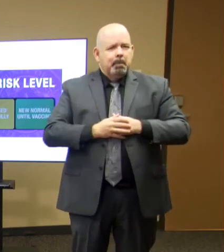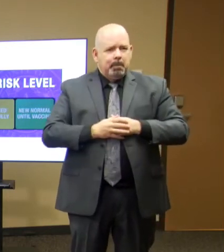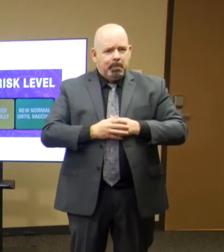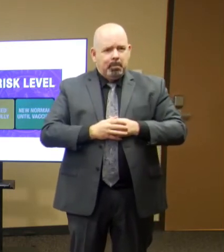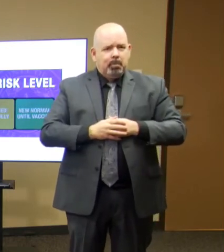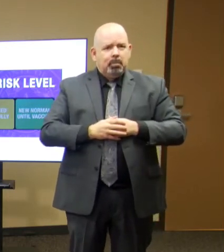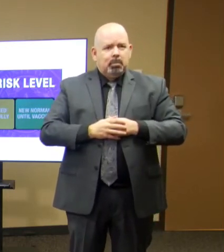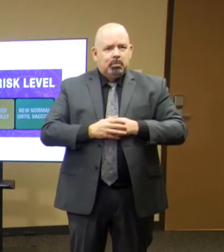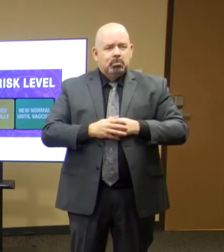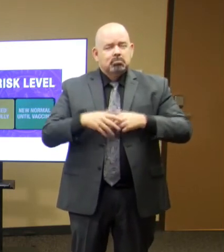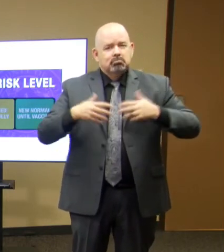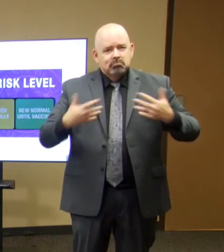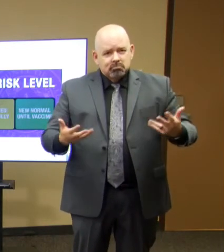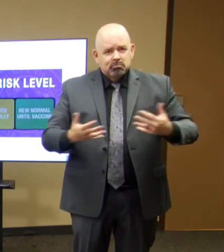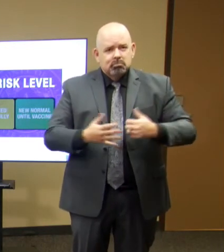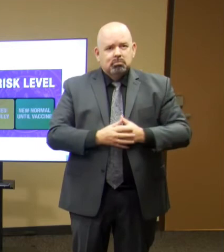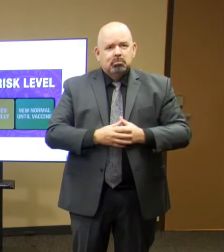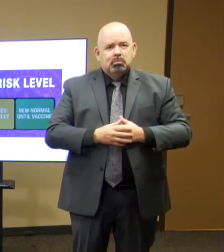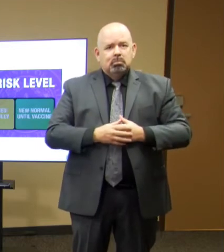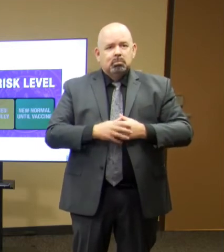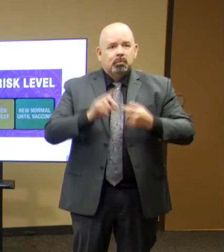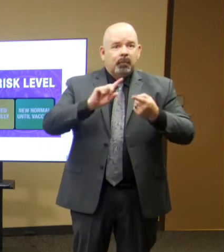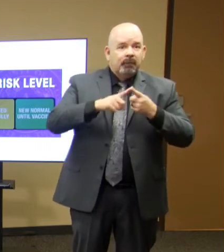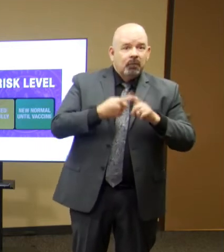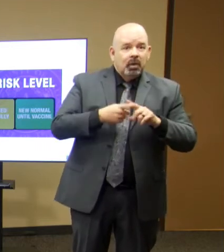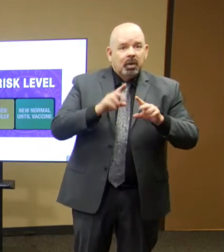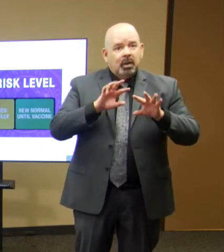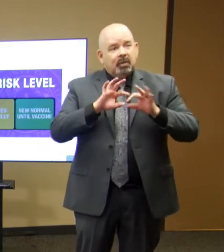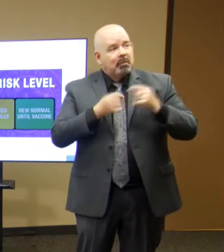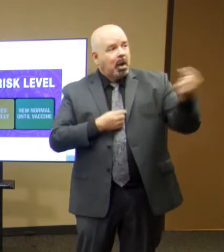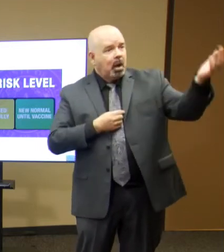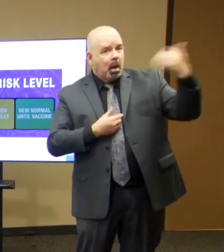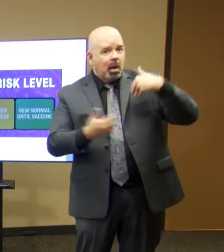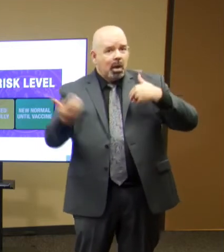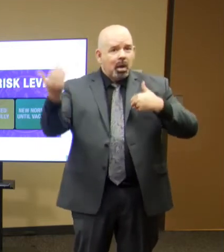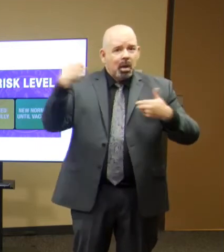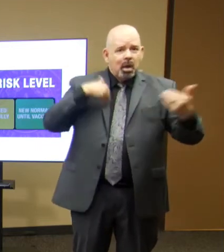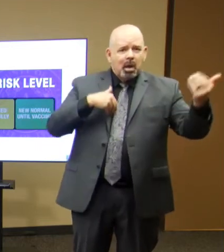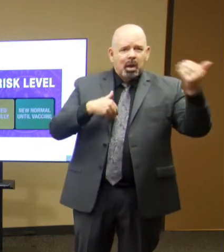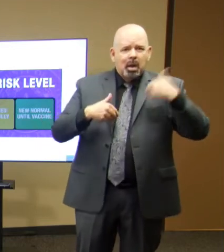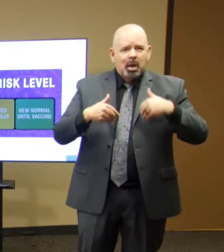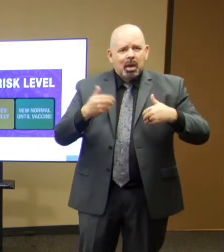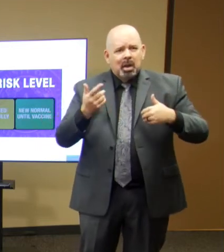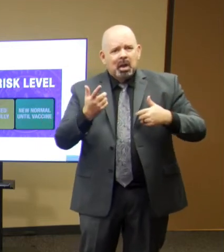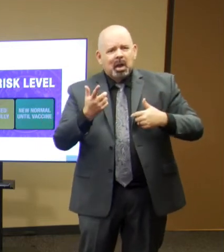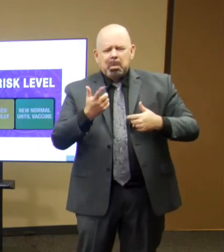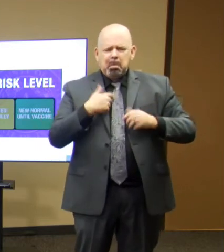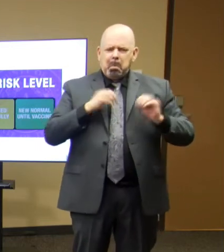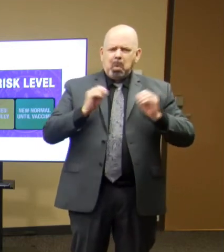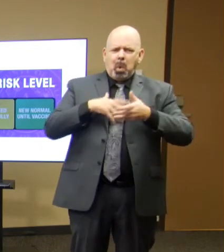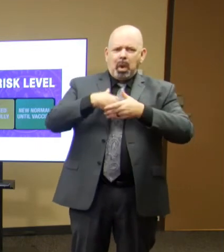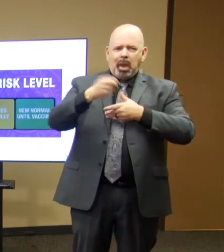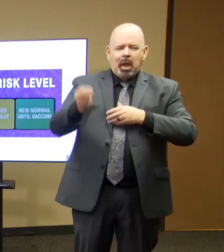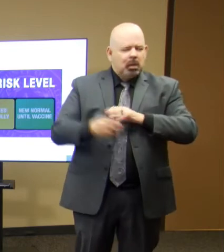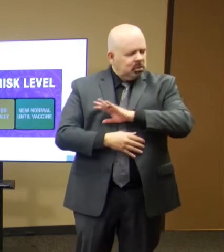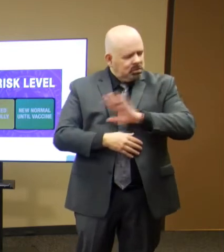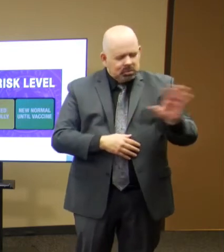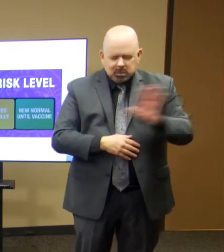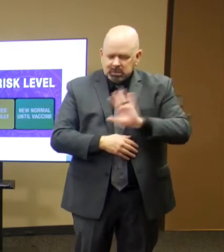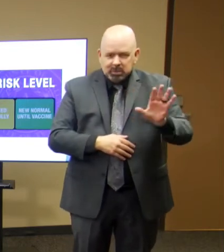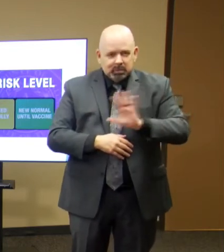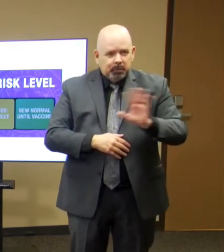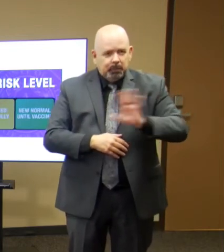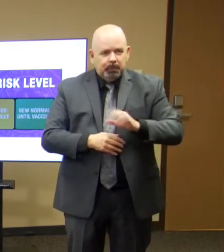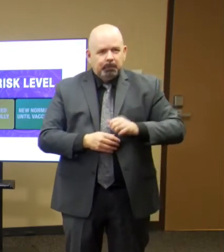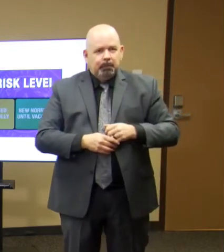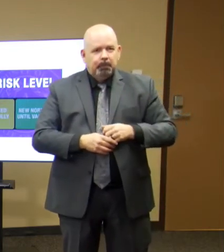being safe because they aren't going out, but you're not. And in reality, these small gatherings are some of the most unsafe